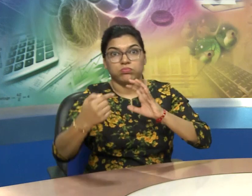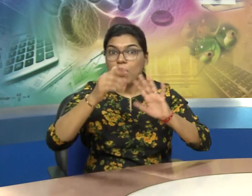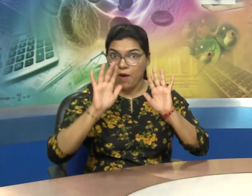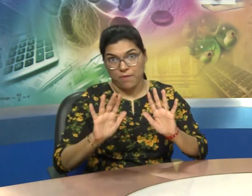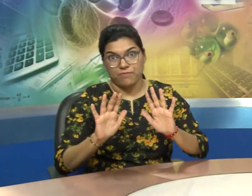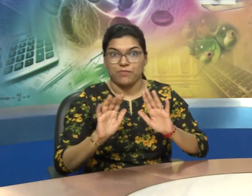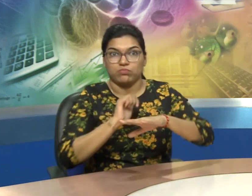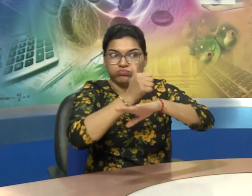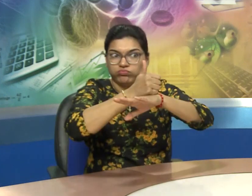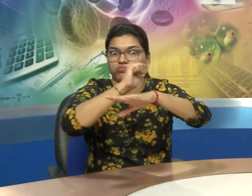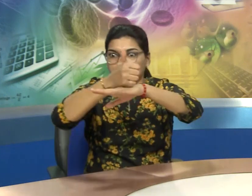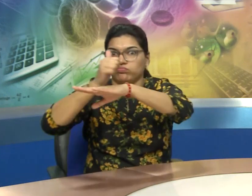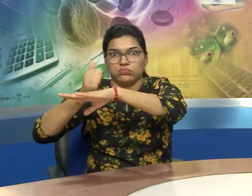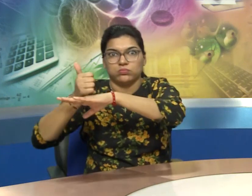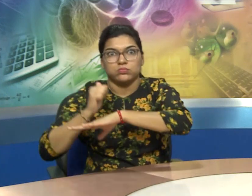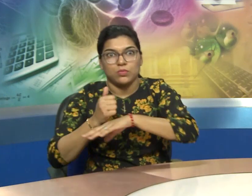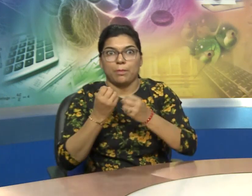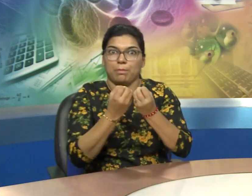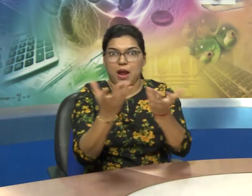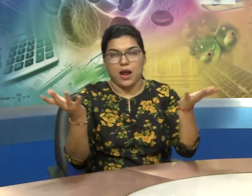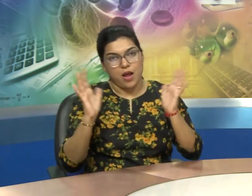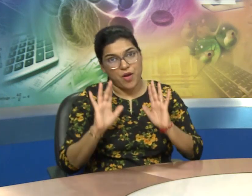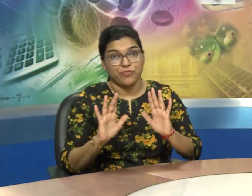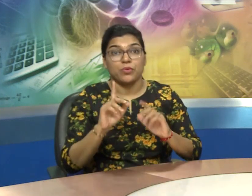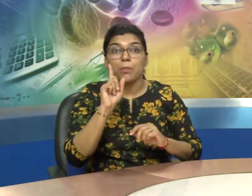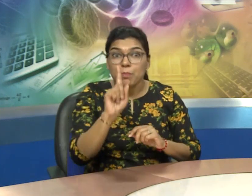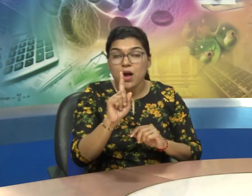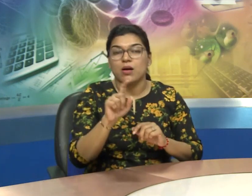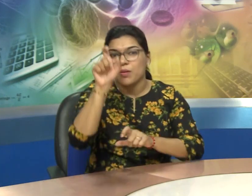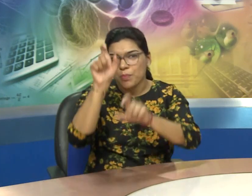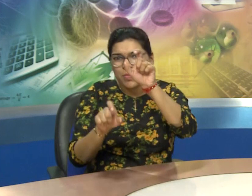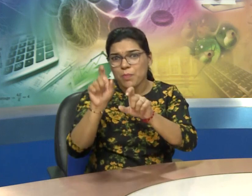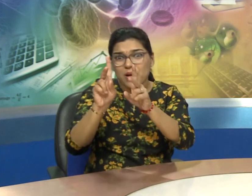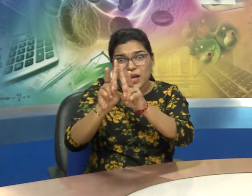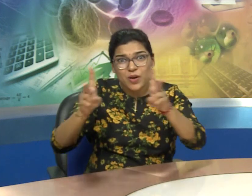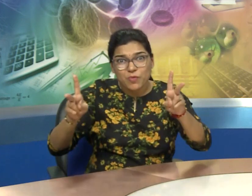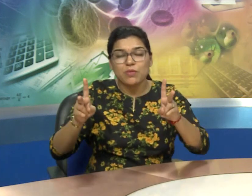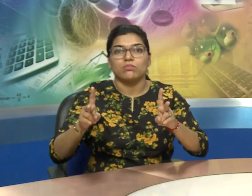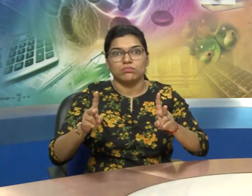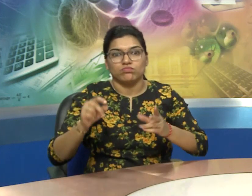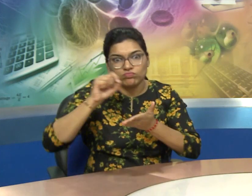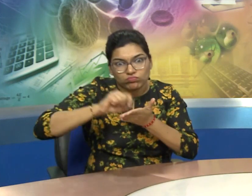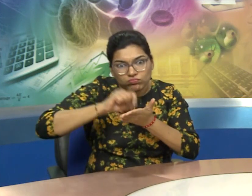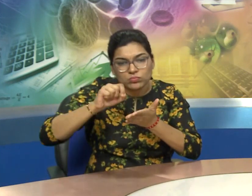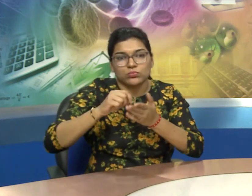resources, usually entrusted with the responsibility of publishing a